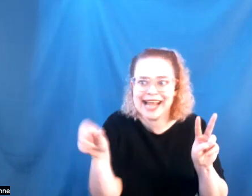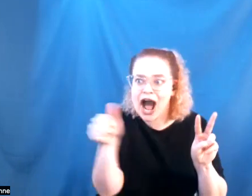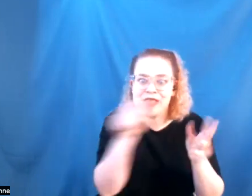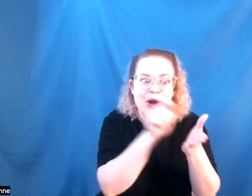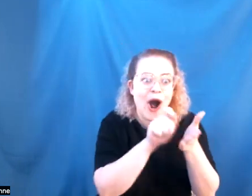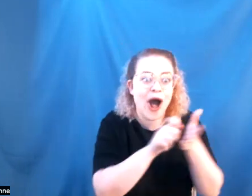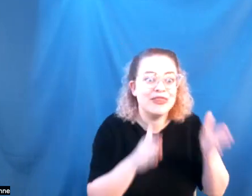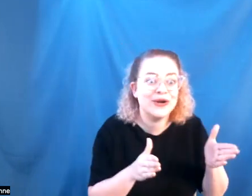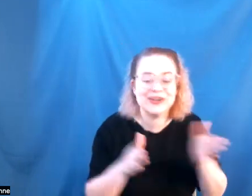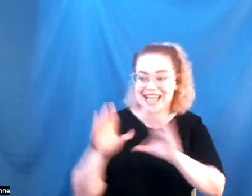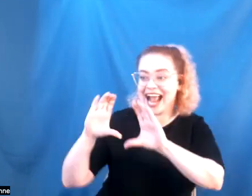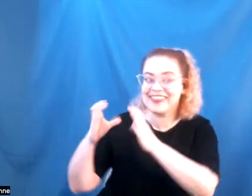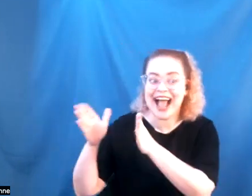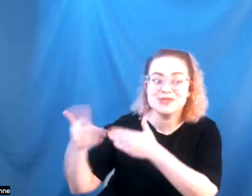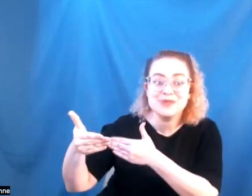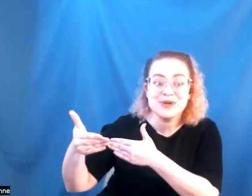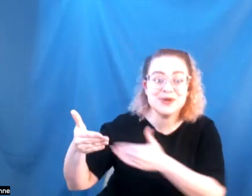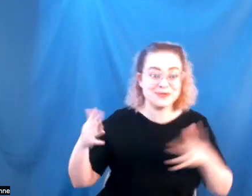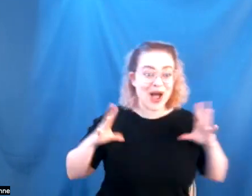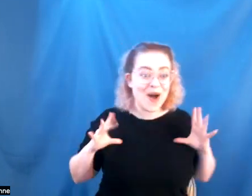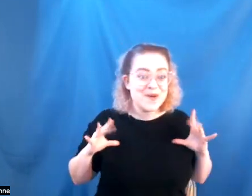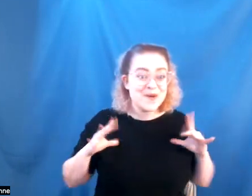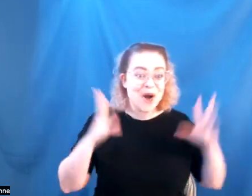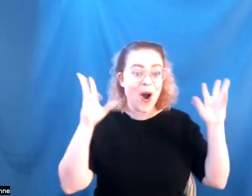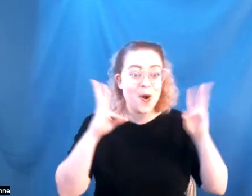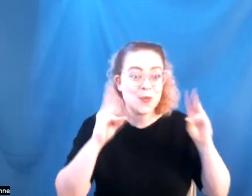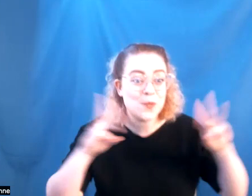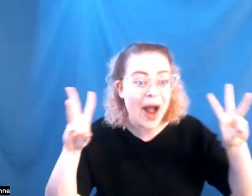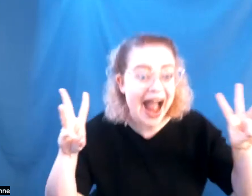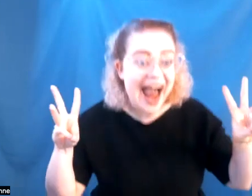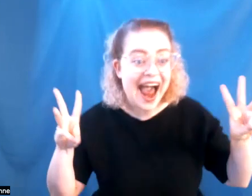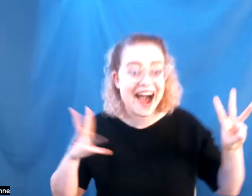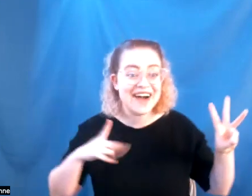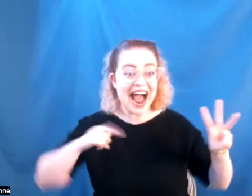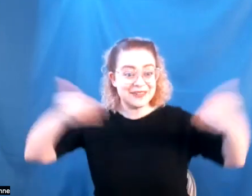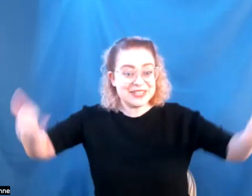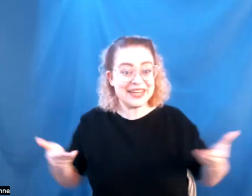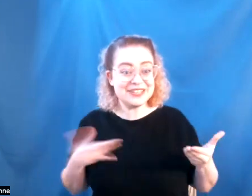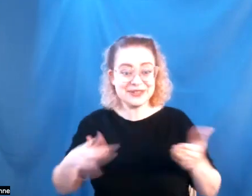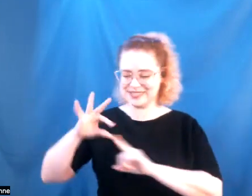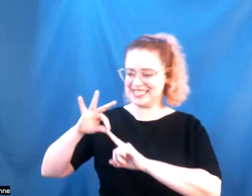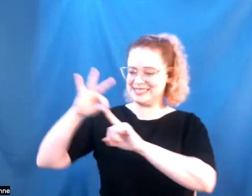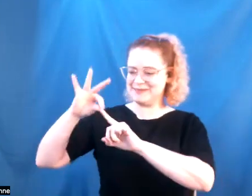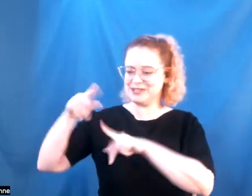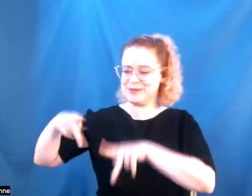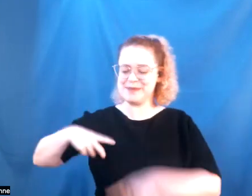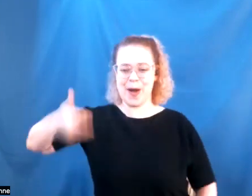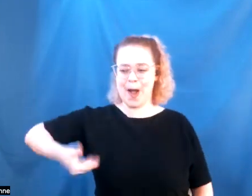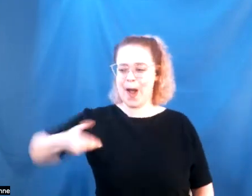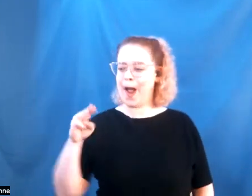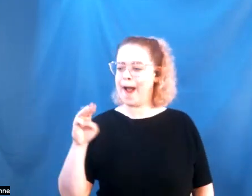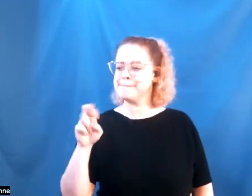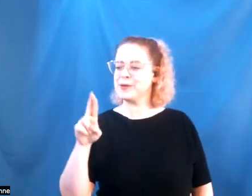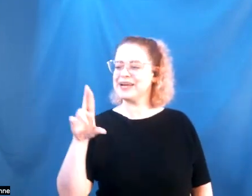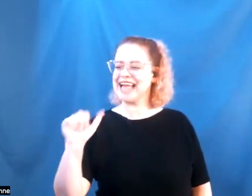Oh my but goodness. Without further ado, I'm going to introduce you to some special people. My name is Maria Desmondi. I'm the publisher